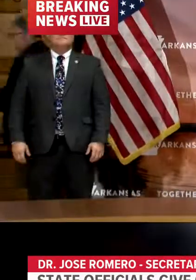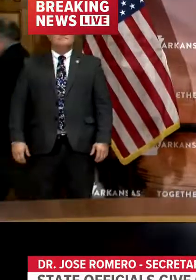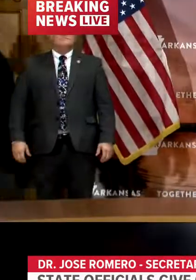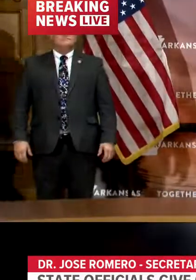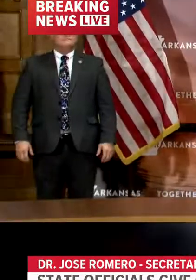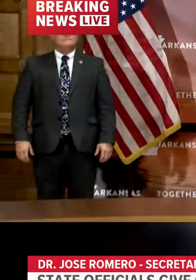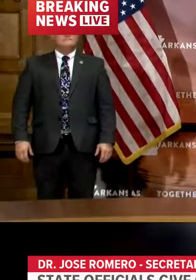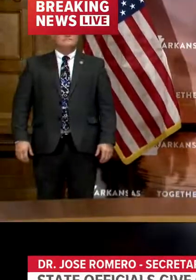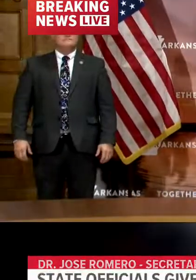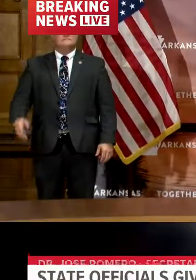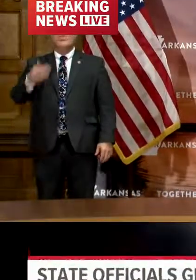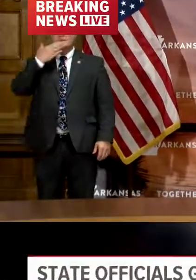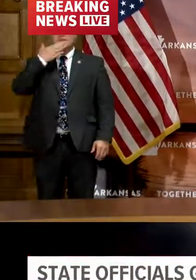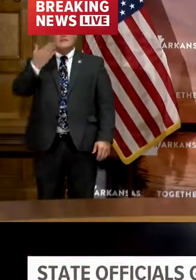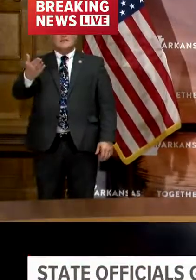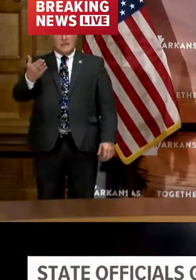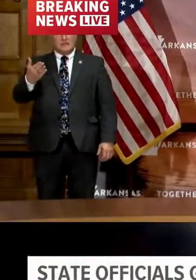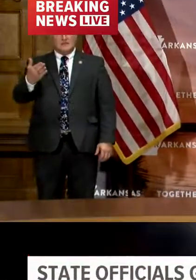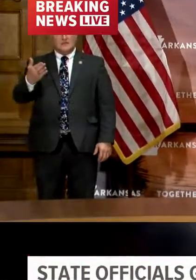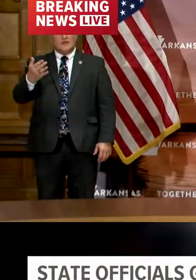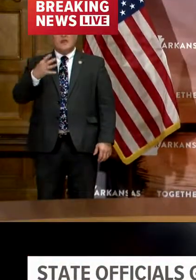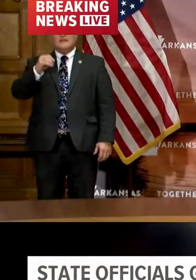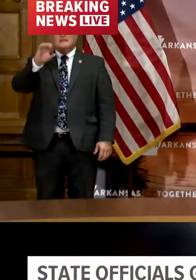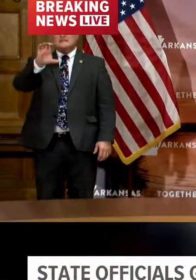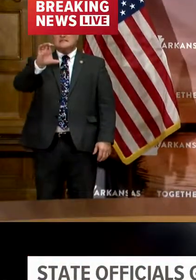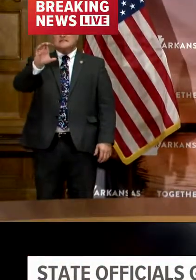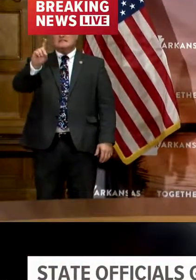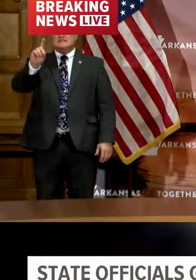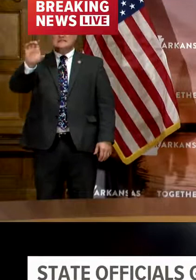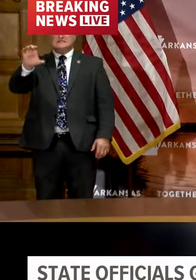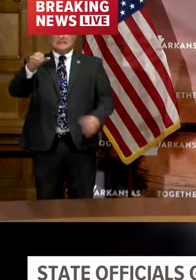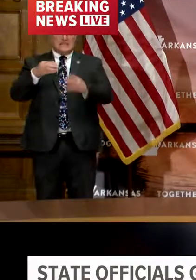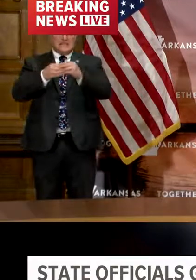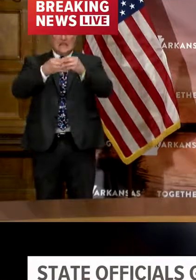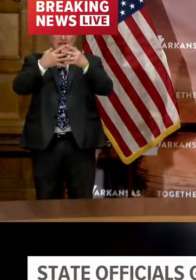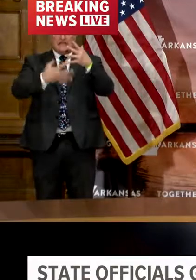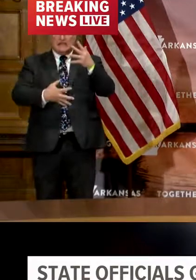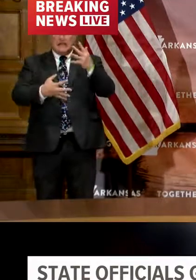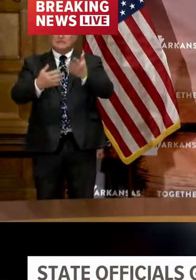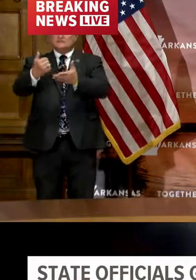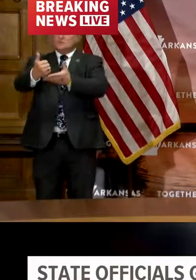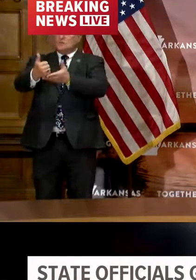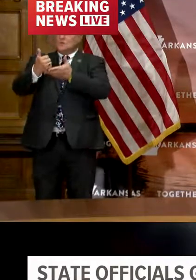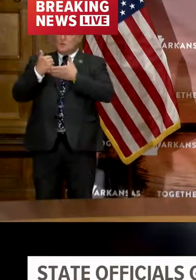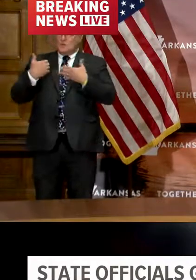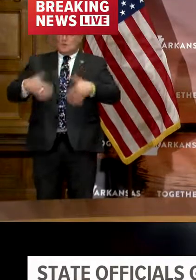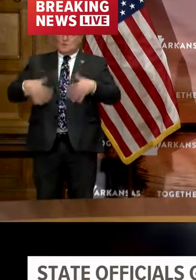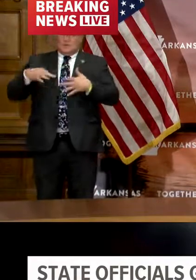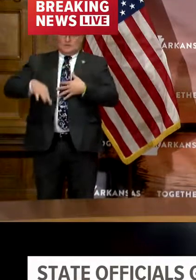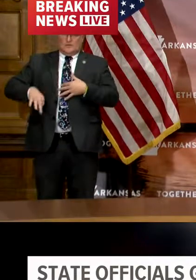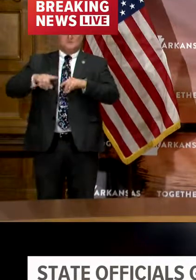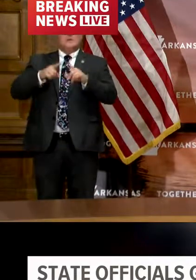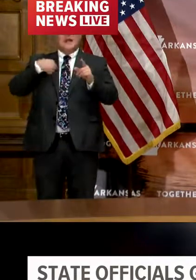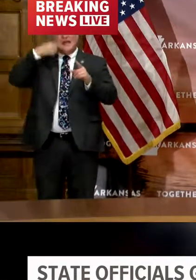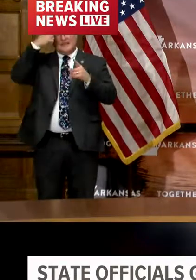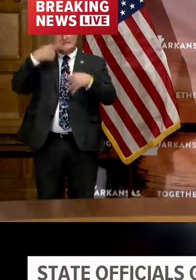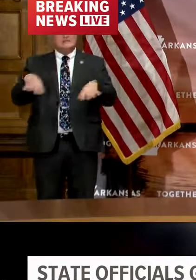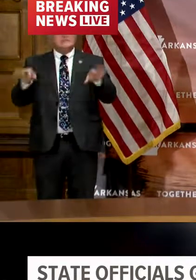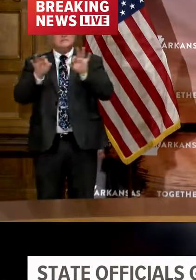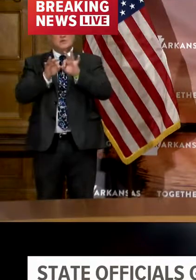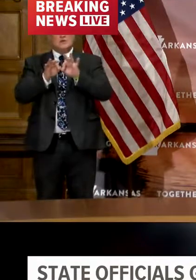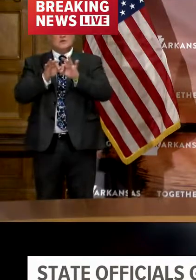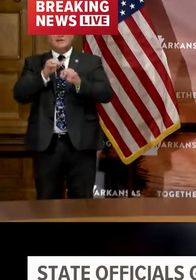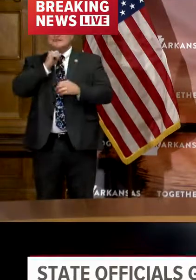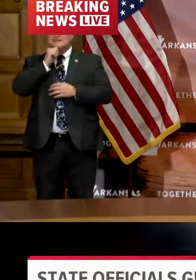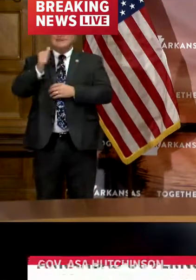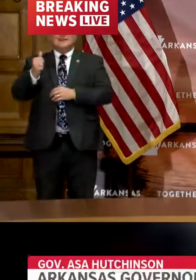Thank I have you. a question And that's it's similar to this. the CDC guidelines are extraordinarily helpful, but I think it's important not that